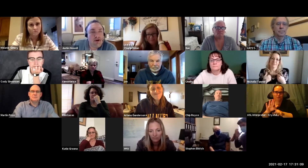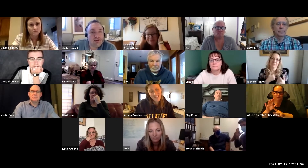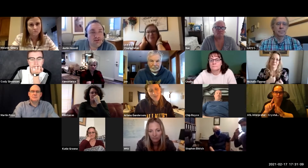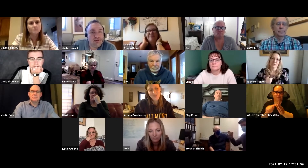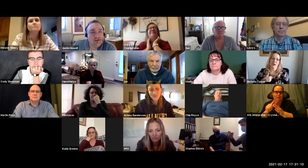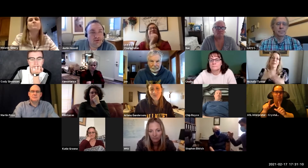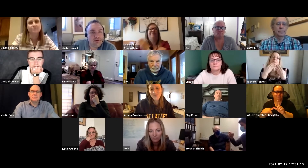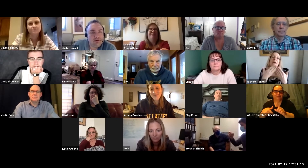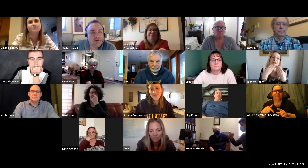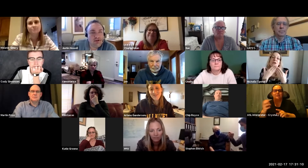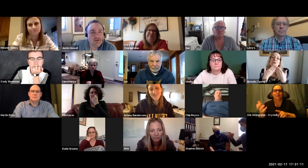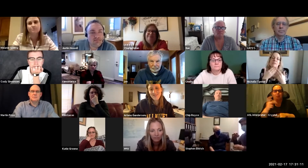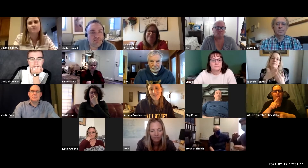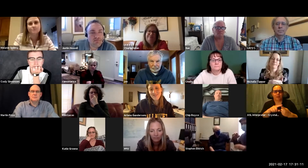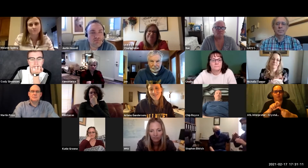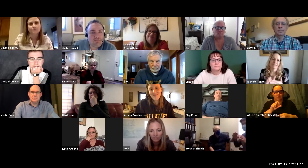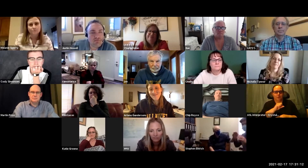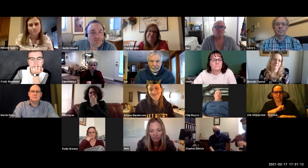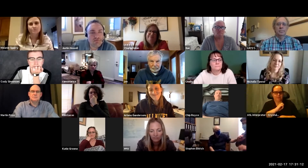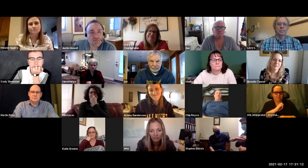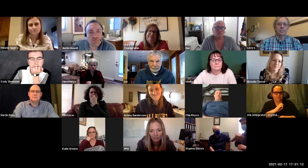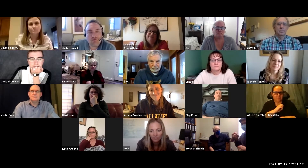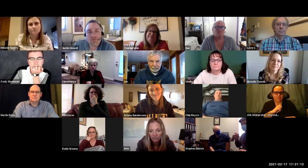We'll go back to Stephen.